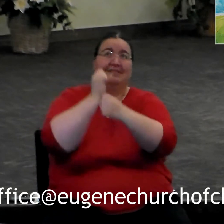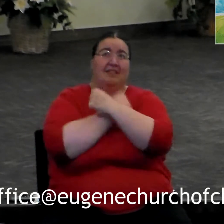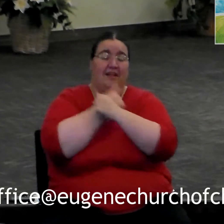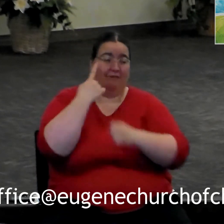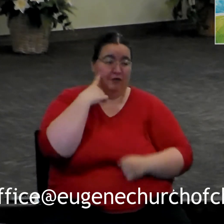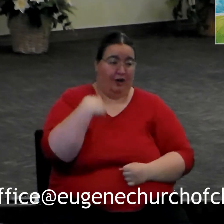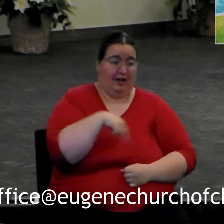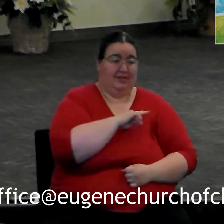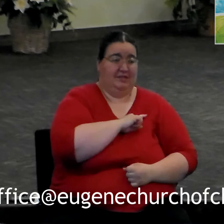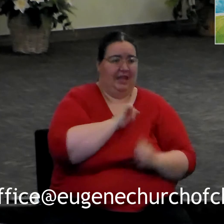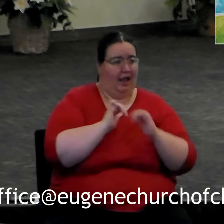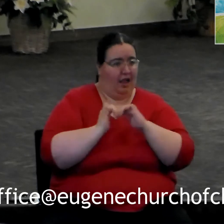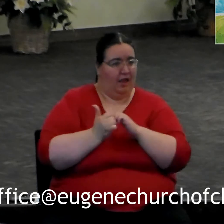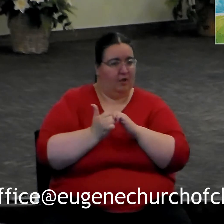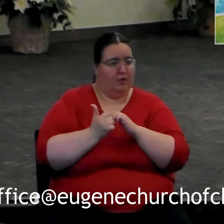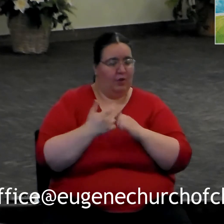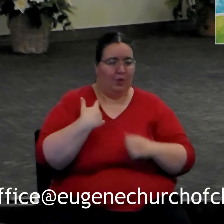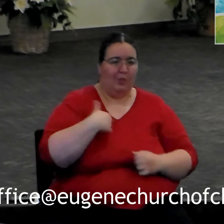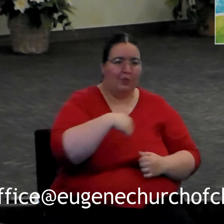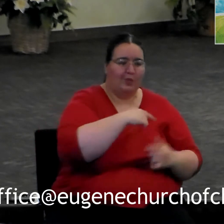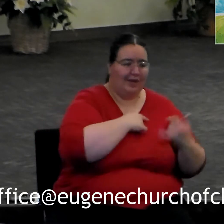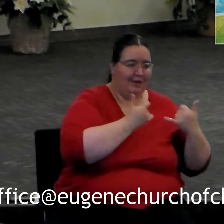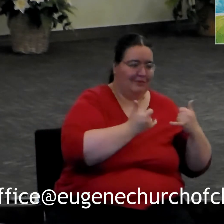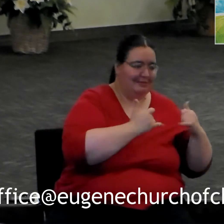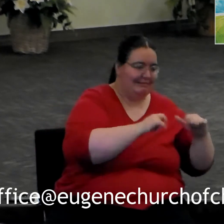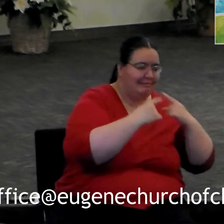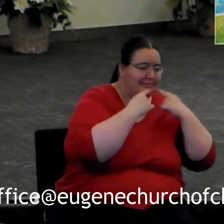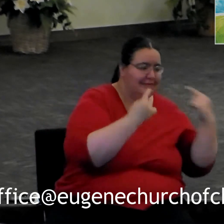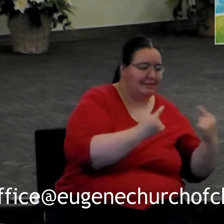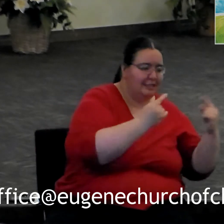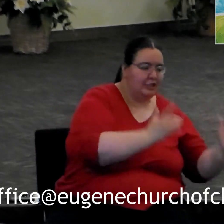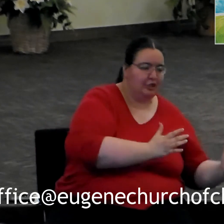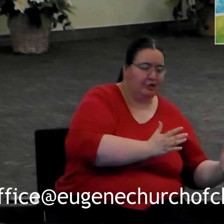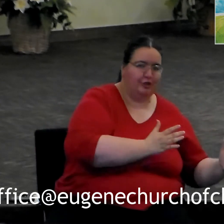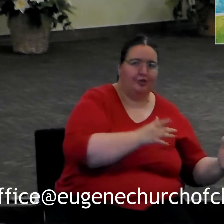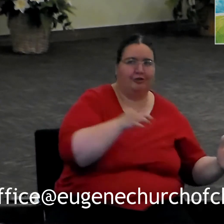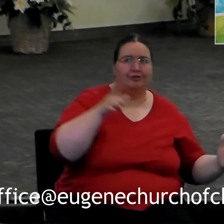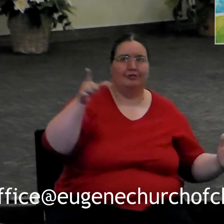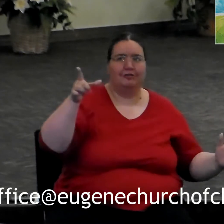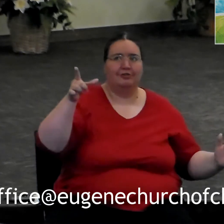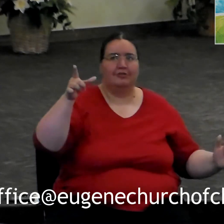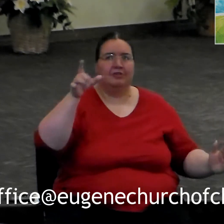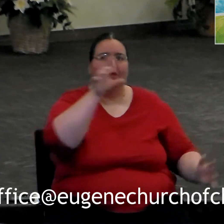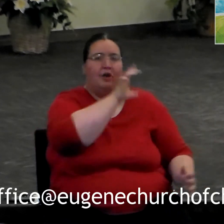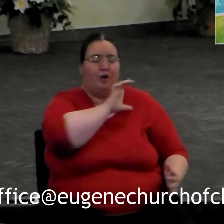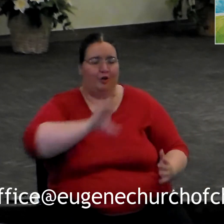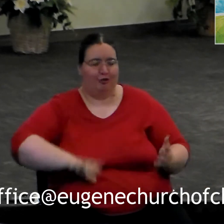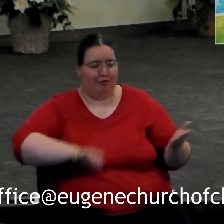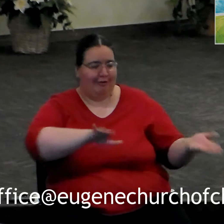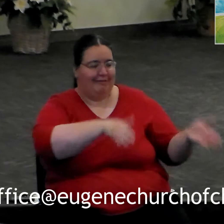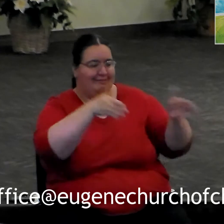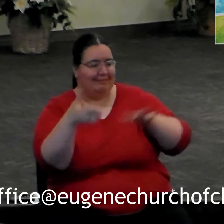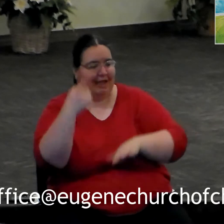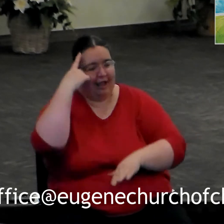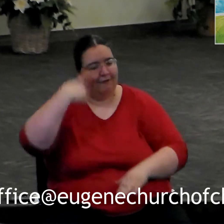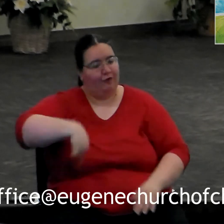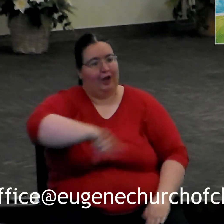We matter that much to him and I hope we live in such a way that says that he matters that much to us. This morning